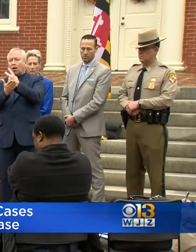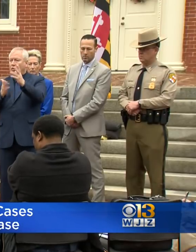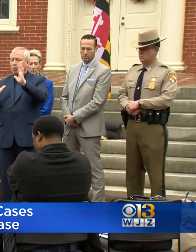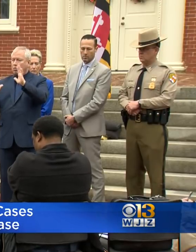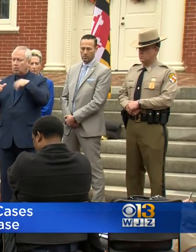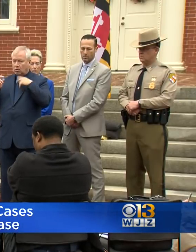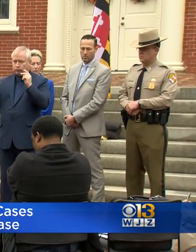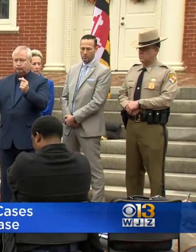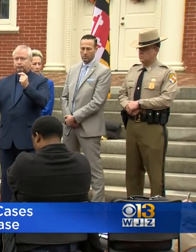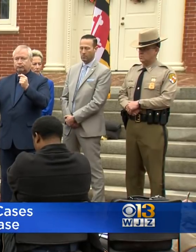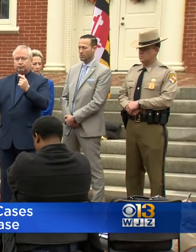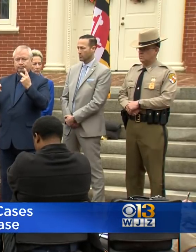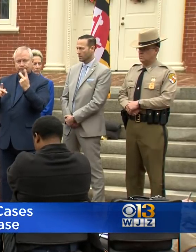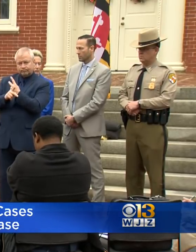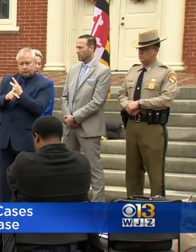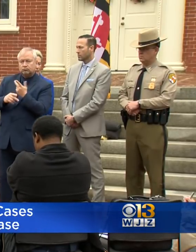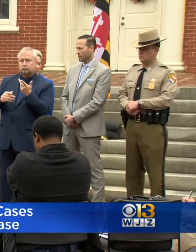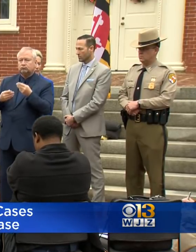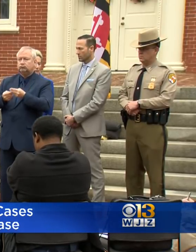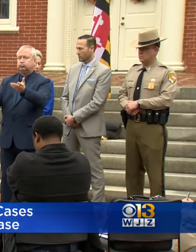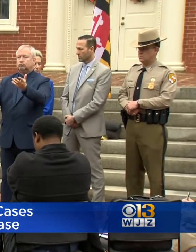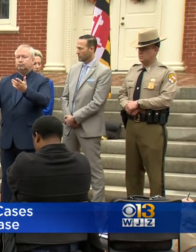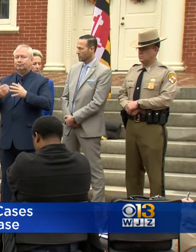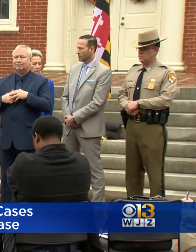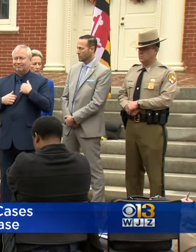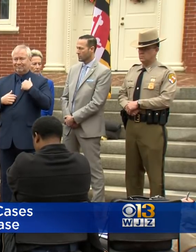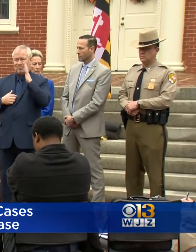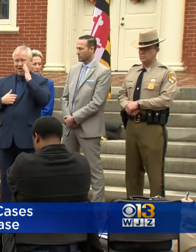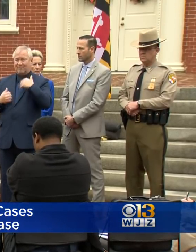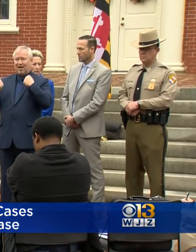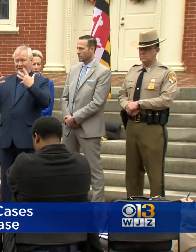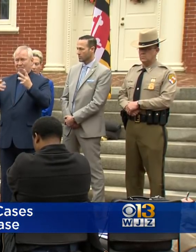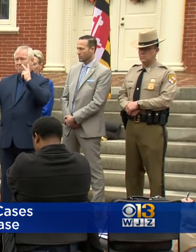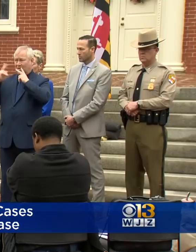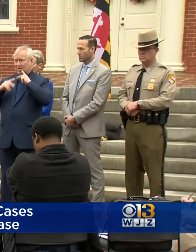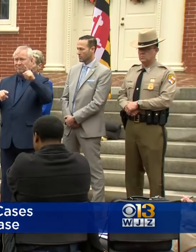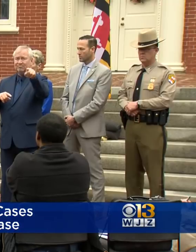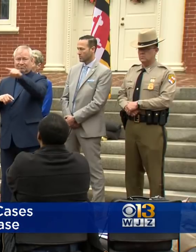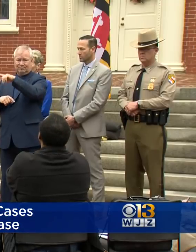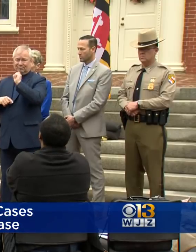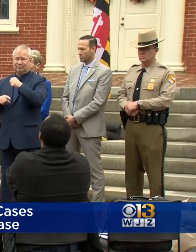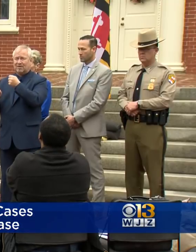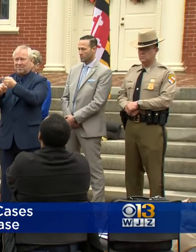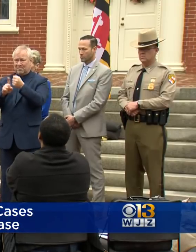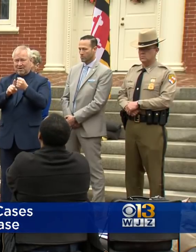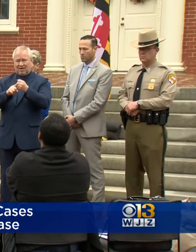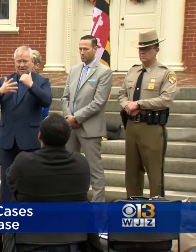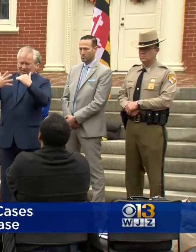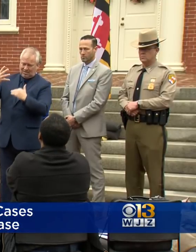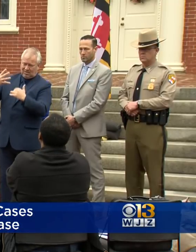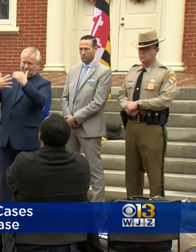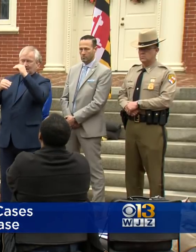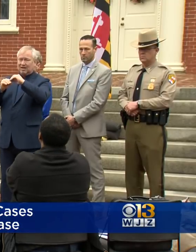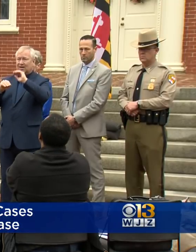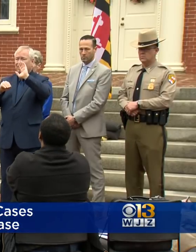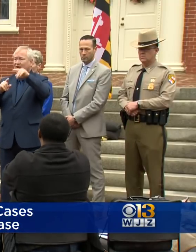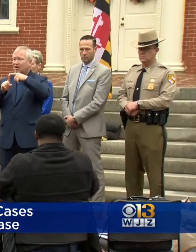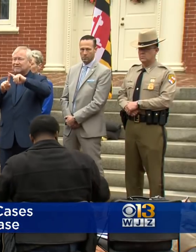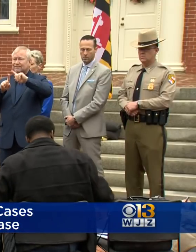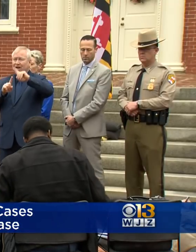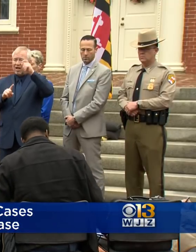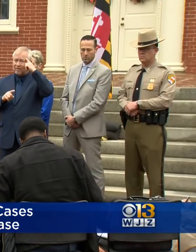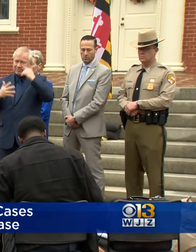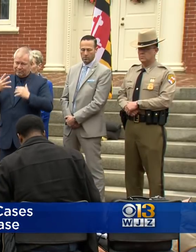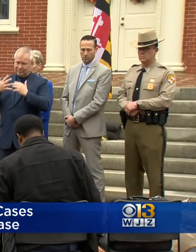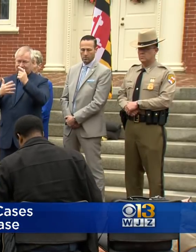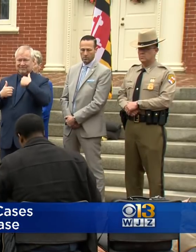do it immediately. But, yeah, there's going to be an awful lot of people impacted. But at every level of government, we realize it, and we're trying to fix it